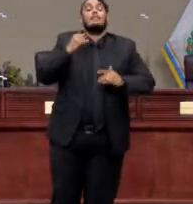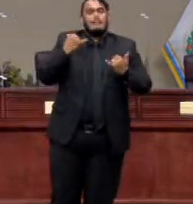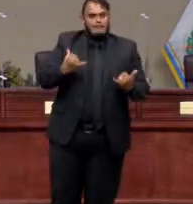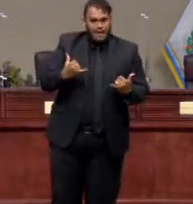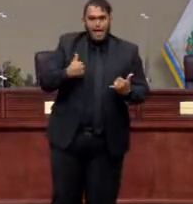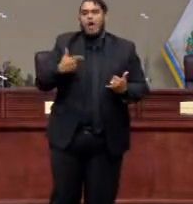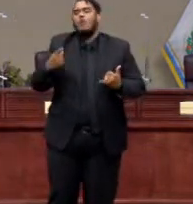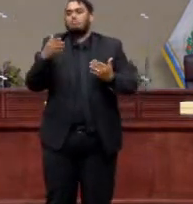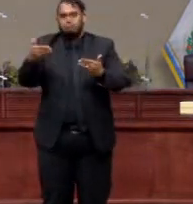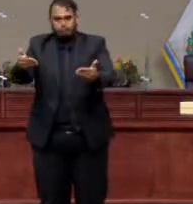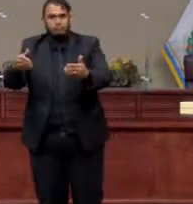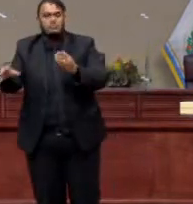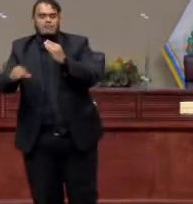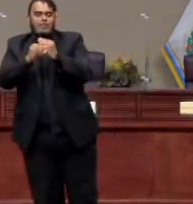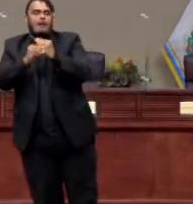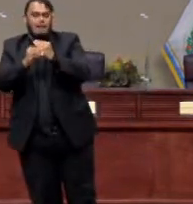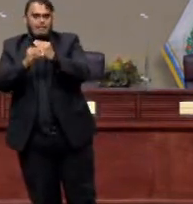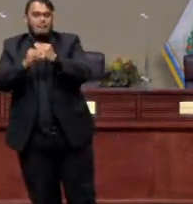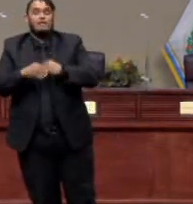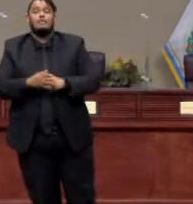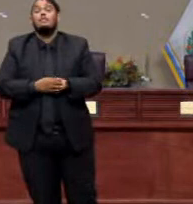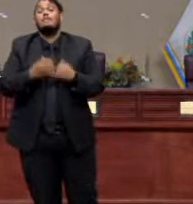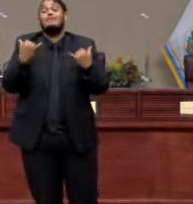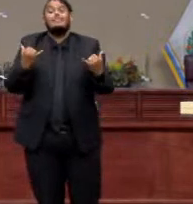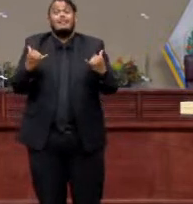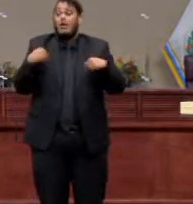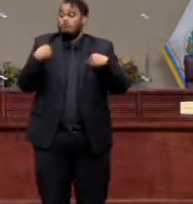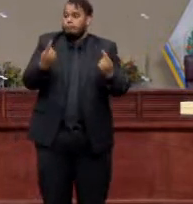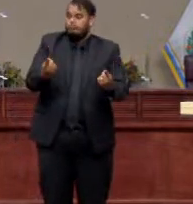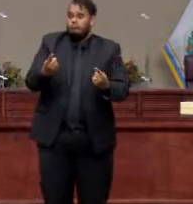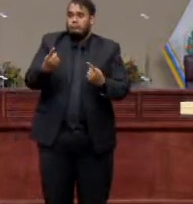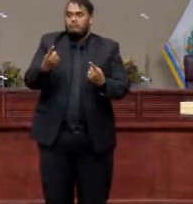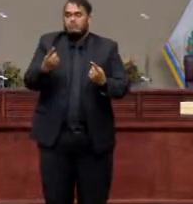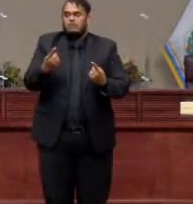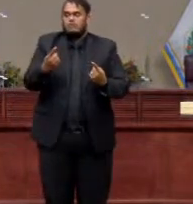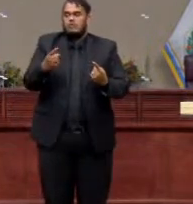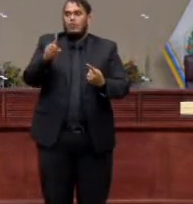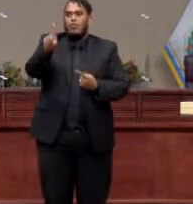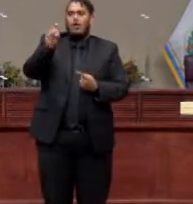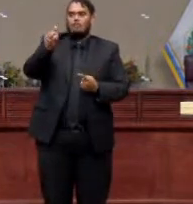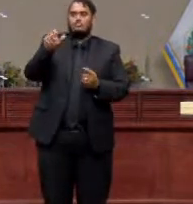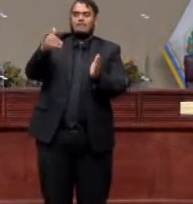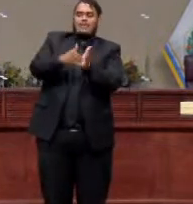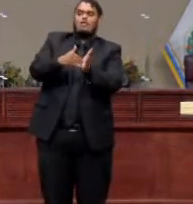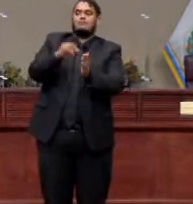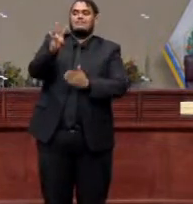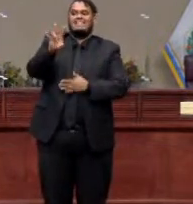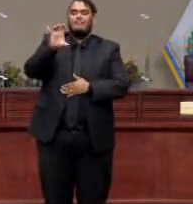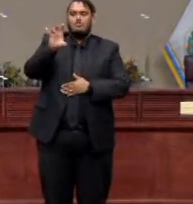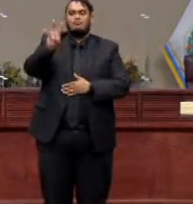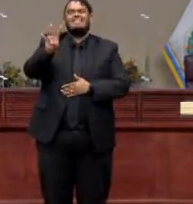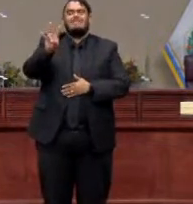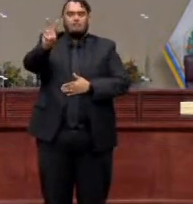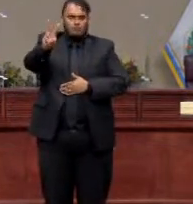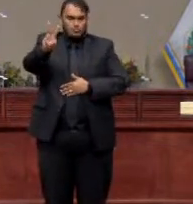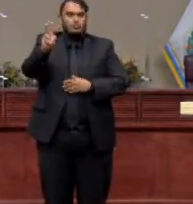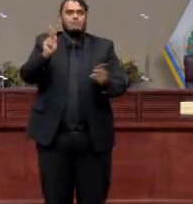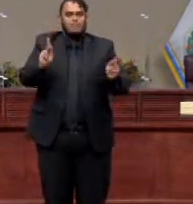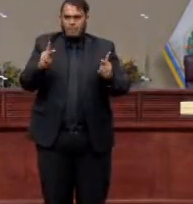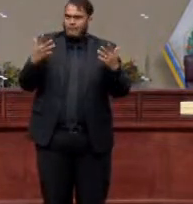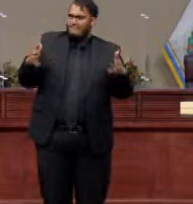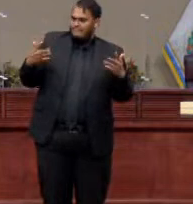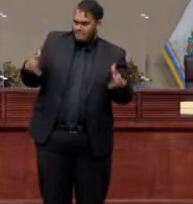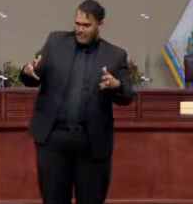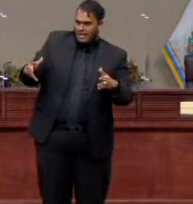County, 1,762 citizens have received their third booster dose of Pfizer in the past 3 days.